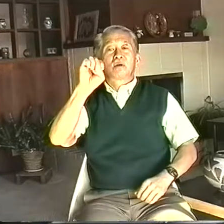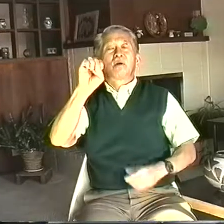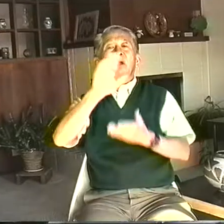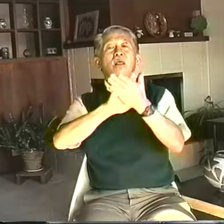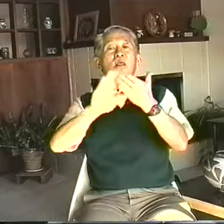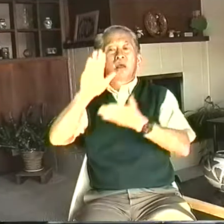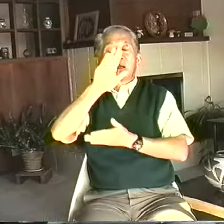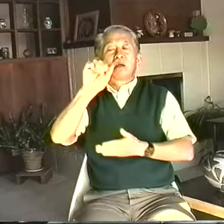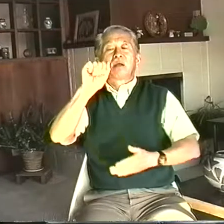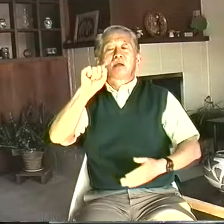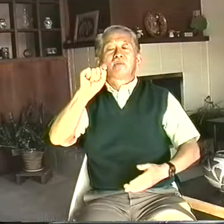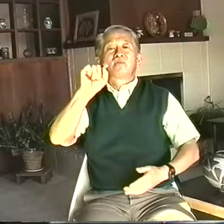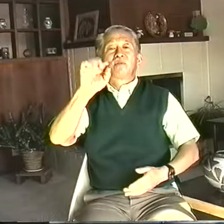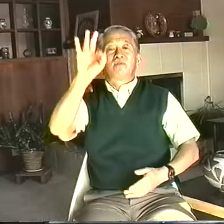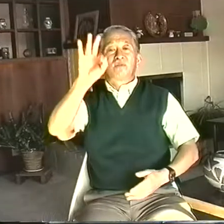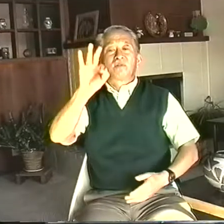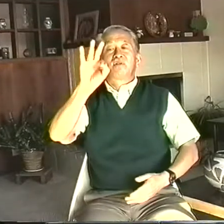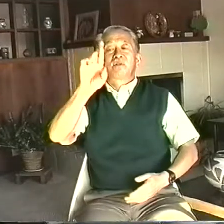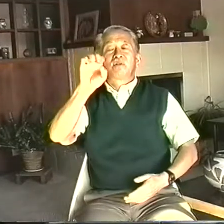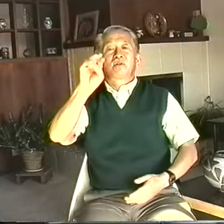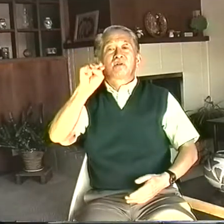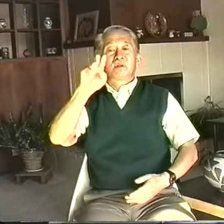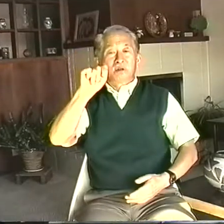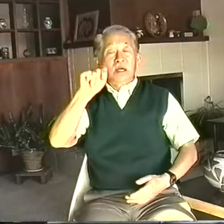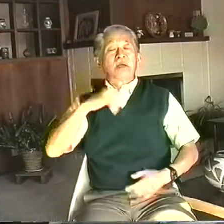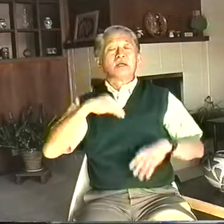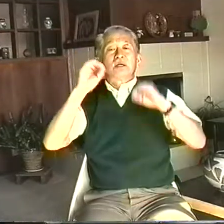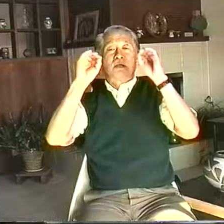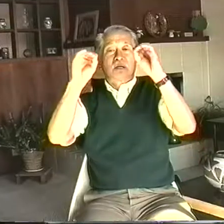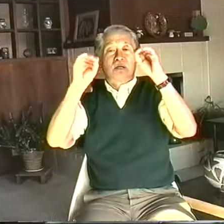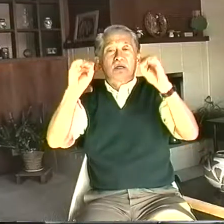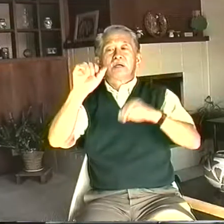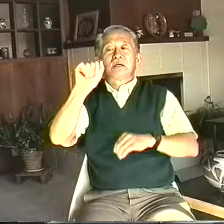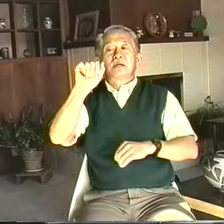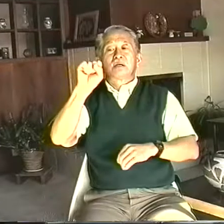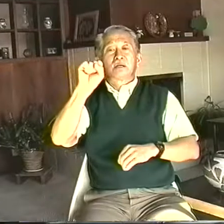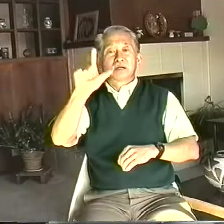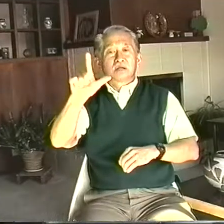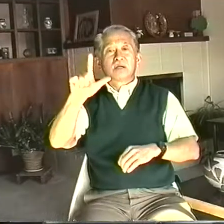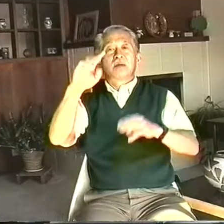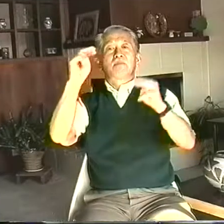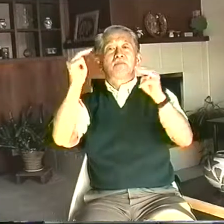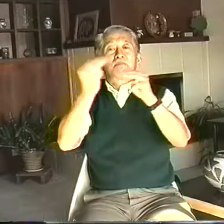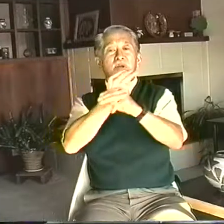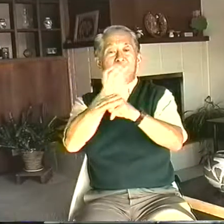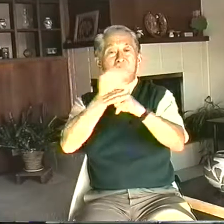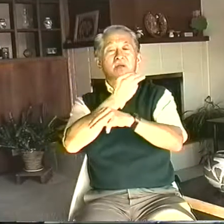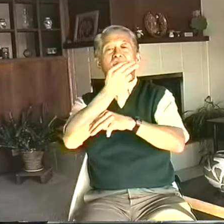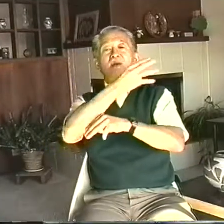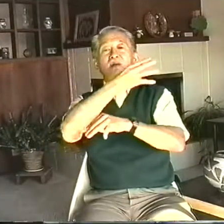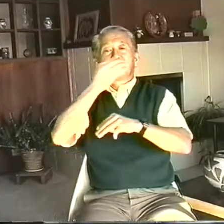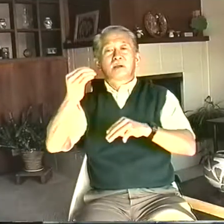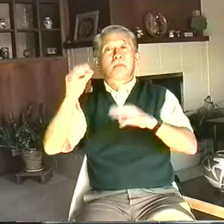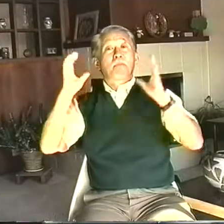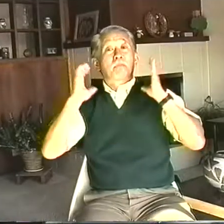I taught at Ohlone College, which is located in Fremont, teaching American Sign Language,